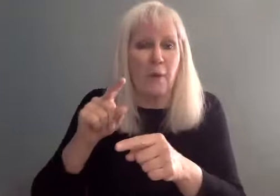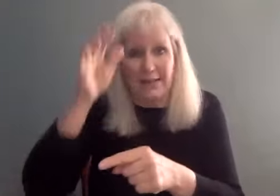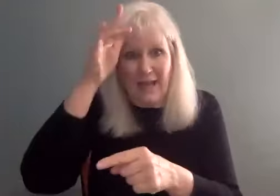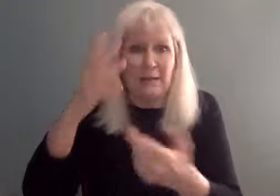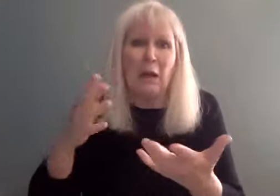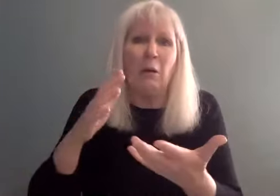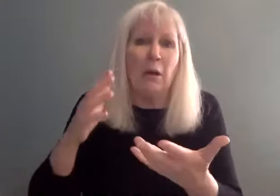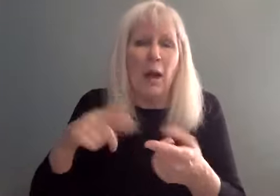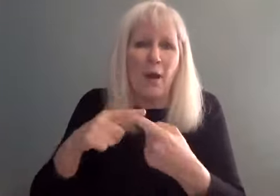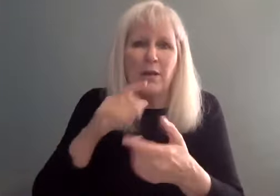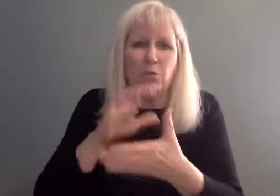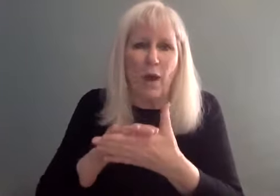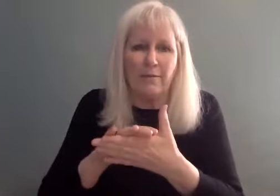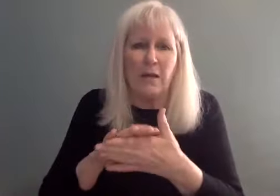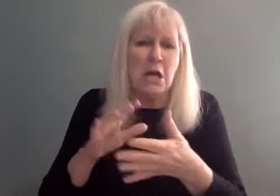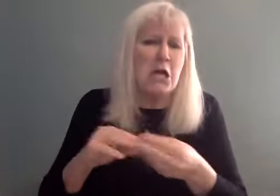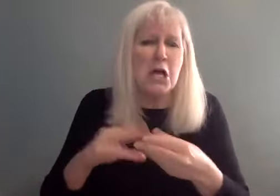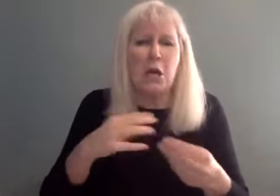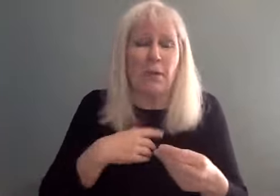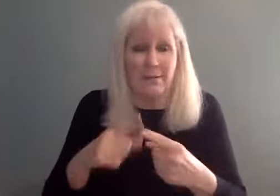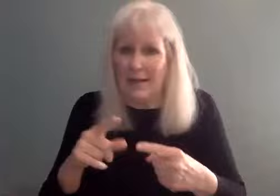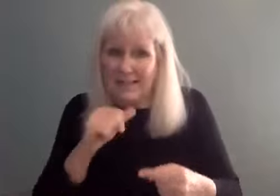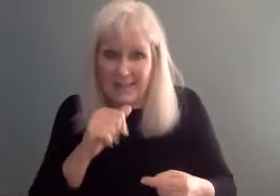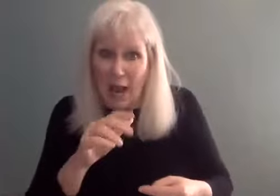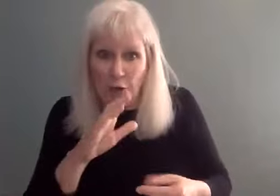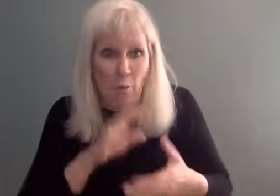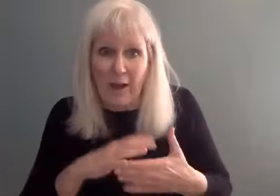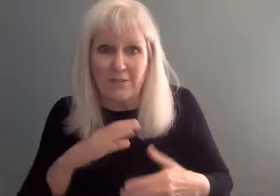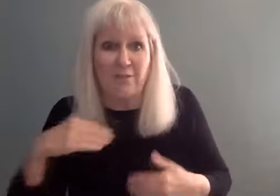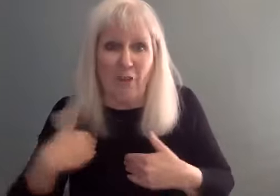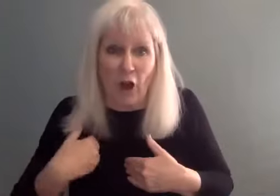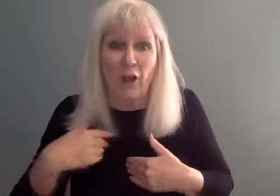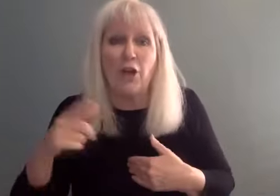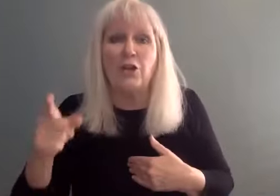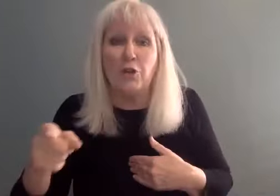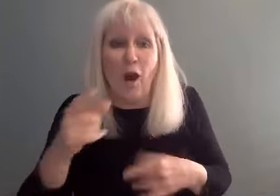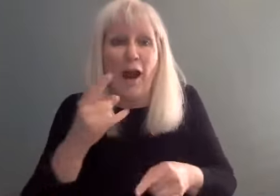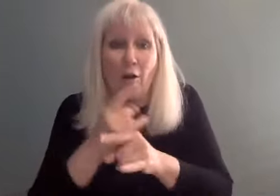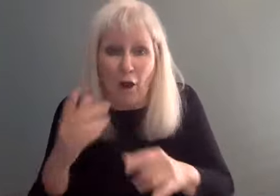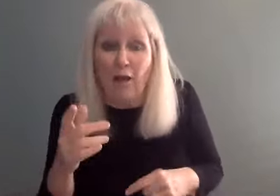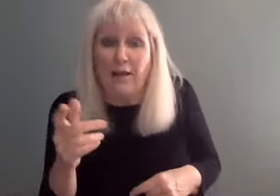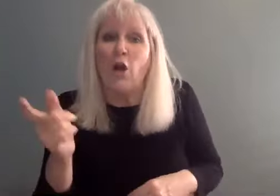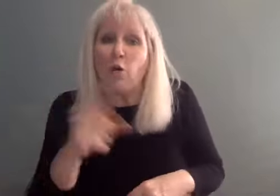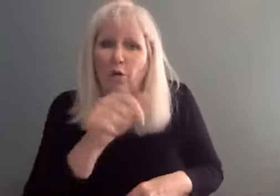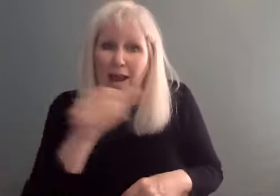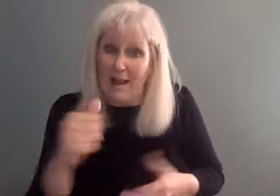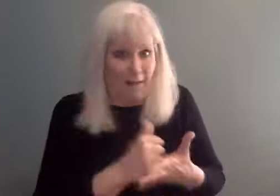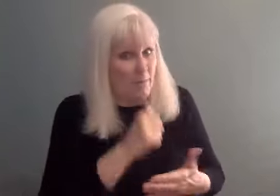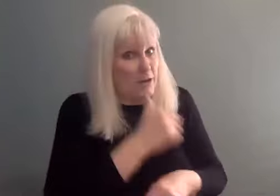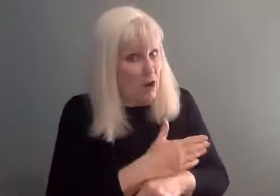it's not Mary's fault. I think you're an alcoholic. Alcoholics Anonymous has helped my daughter. Maybe it'll help you, and gave him the big book that he had and all his